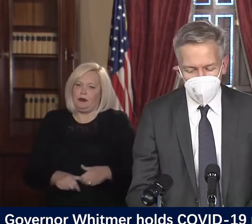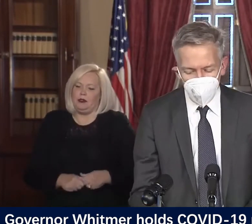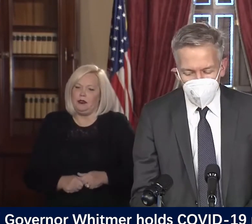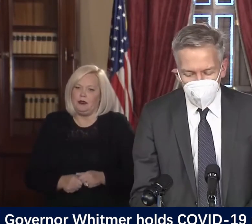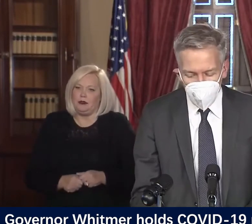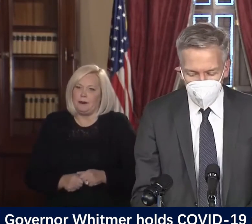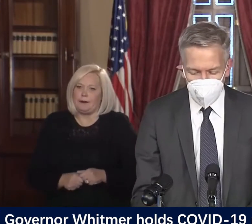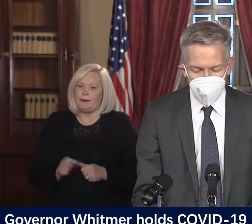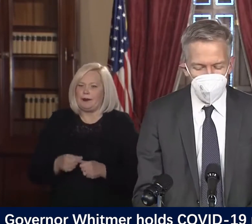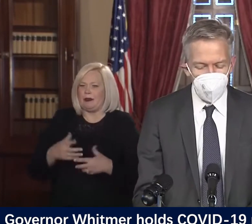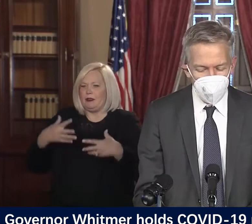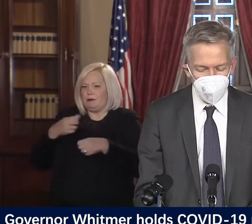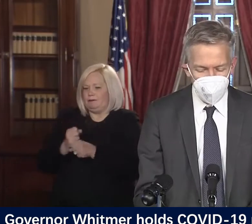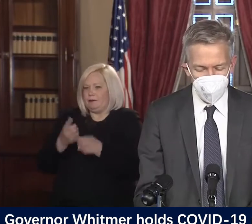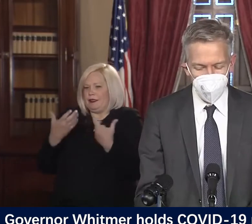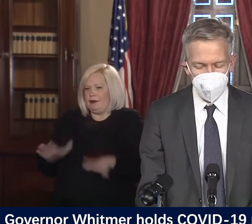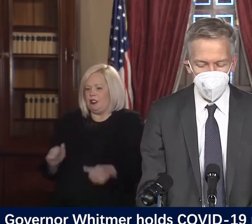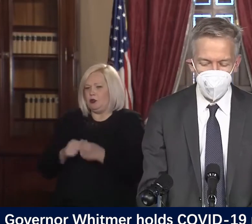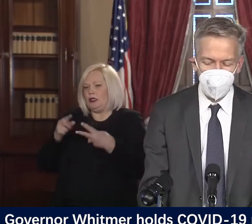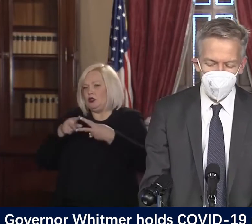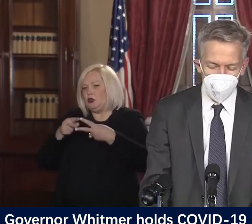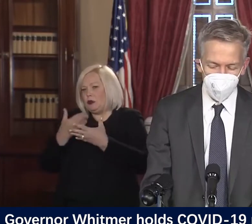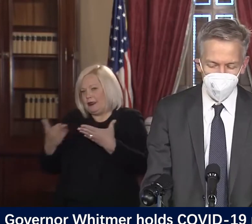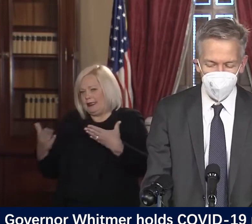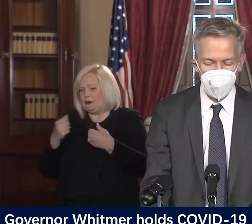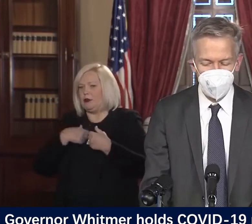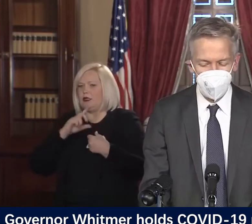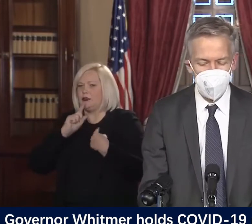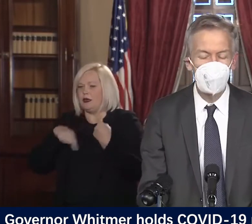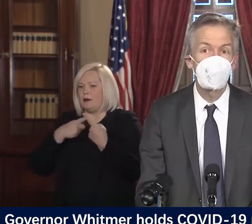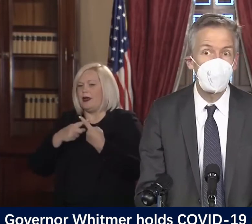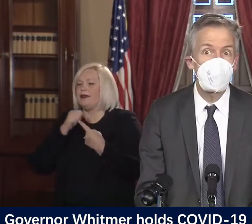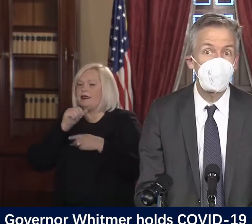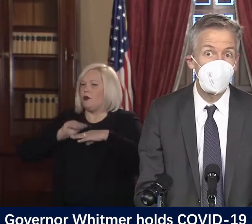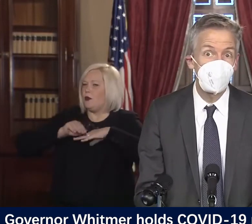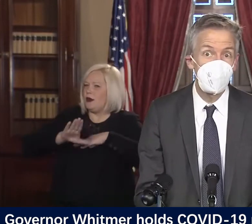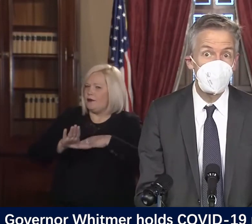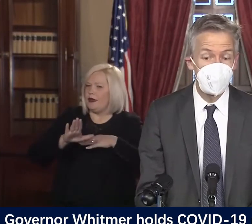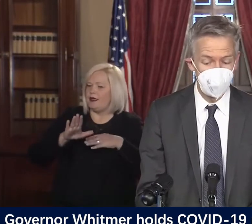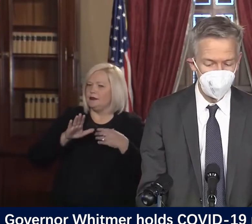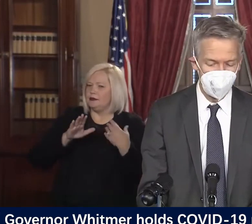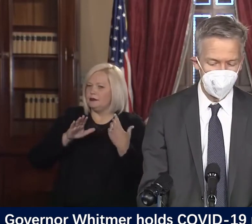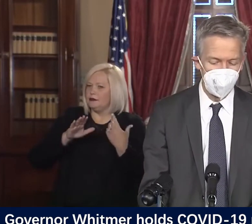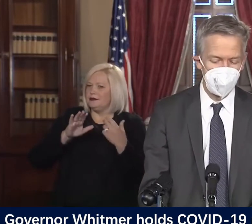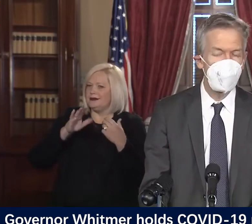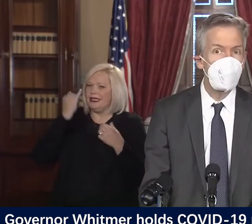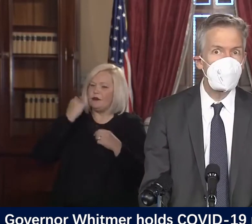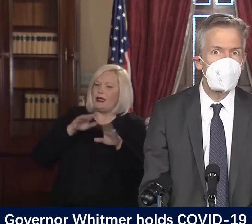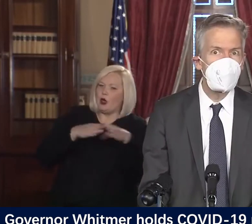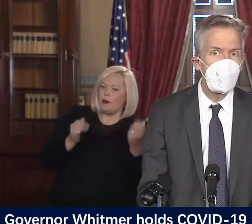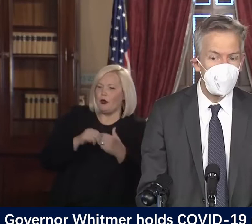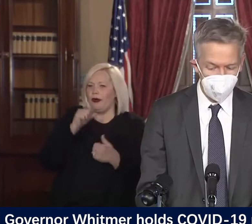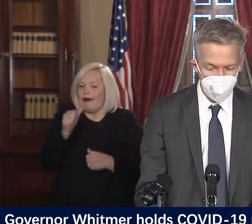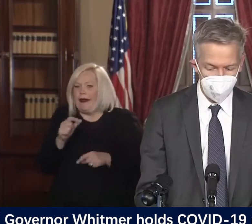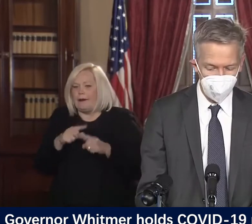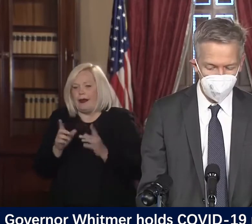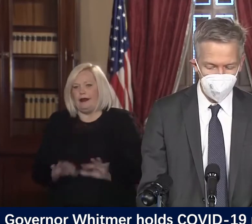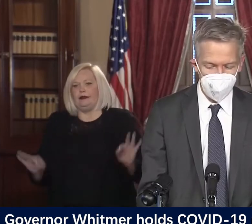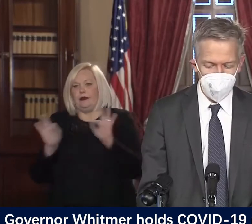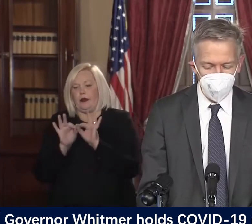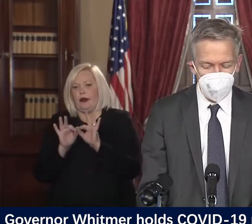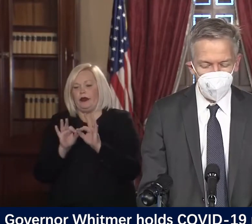Let me end with two more measures that aren't official criteria for reopening, but that should matter a lot to all of us. The first is